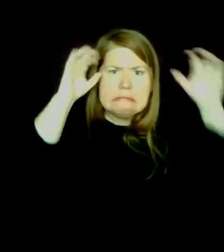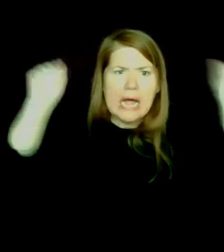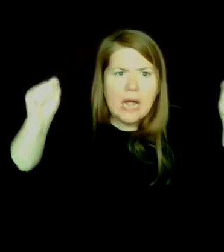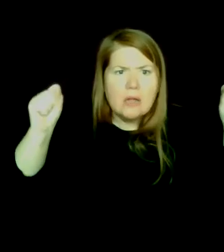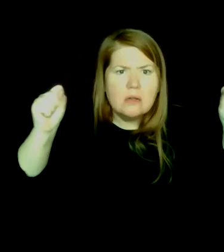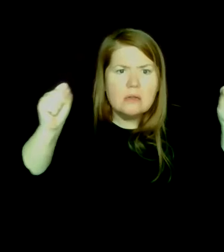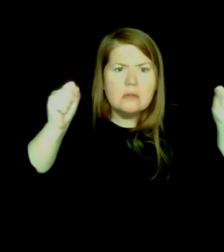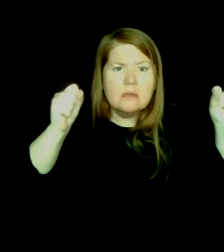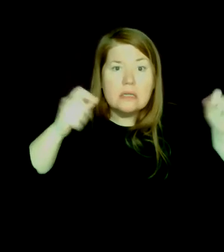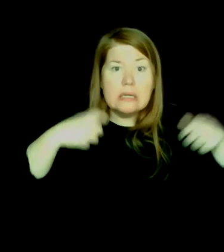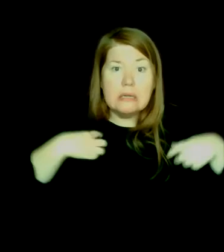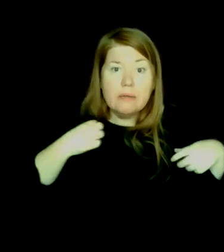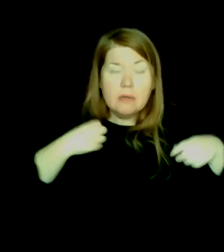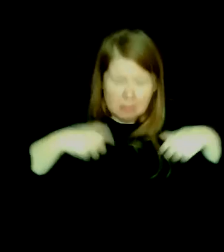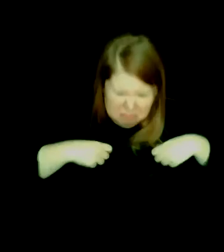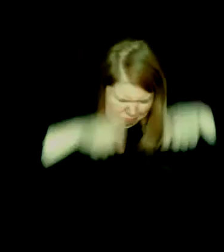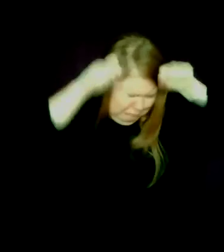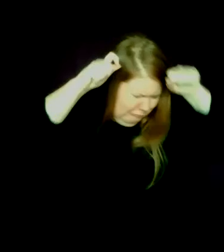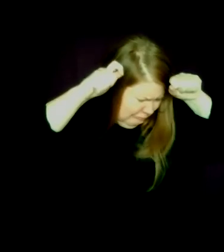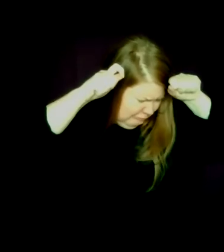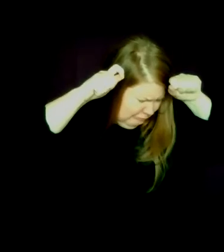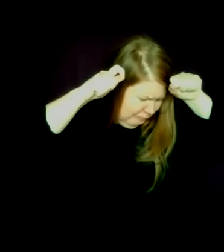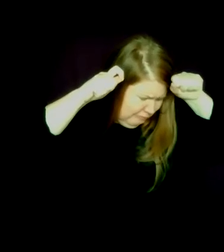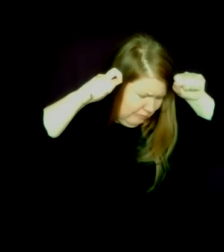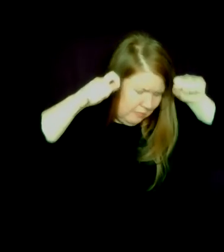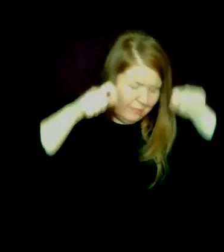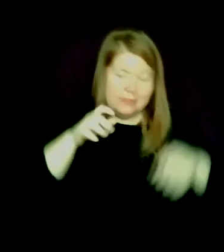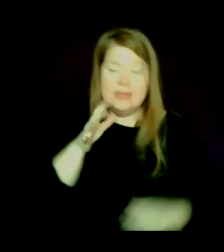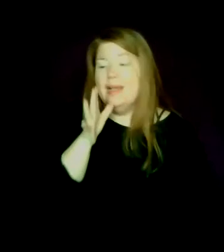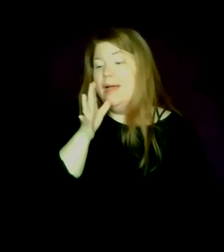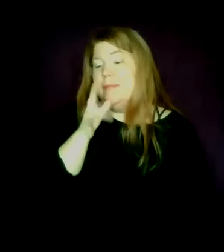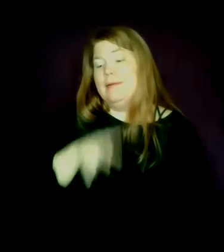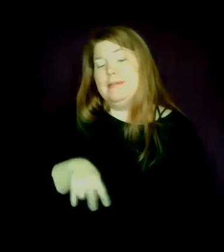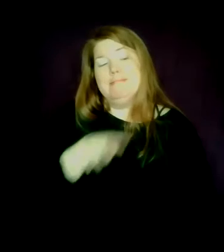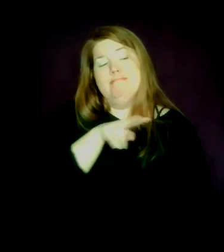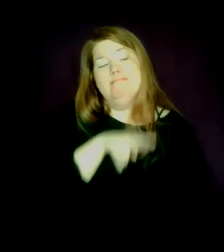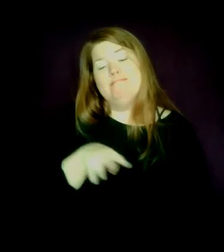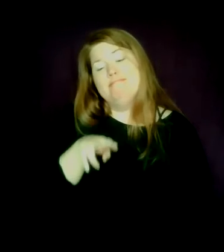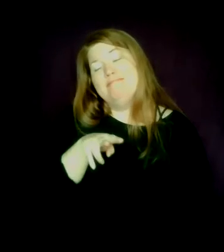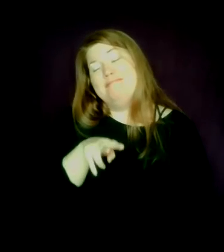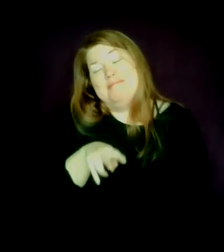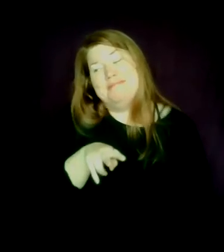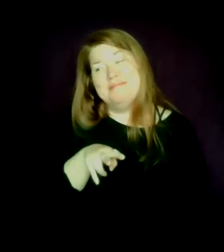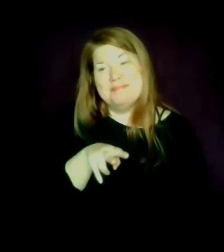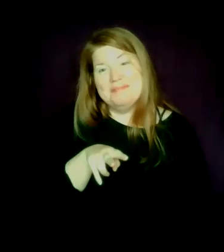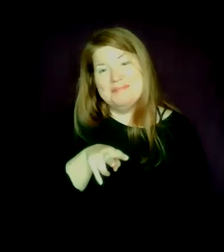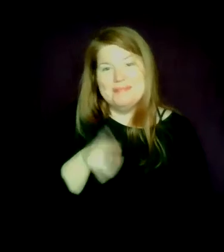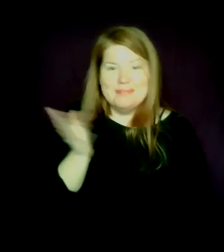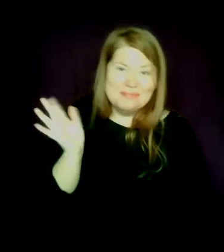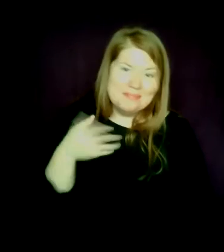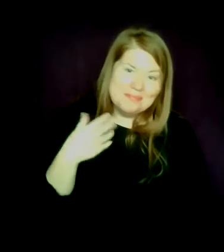her smock. Mama just smiles and hums. Sometimes I think she's too nice to that bratty